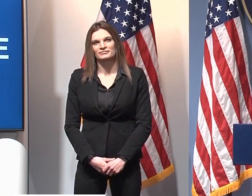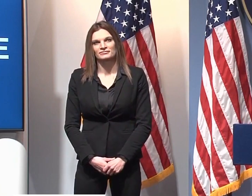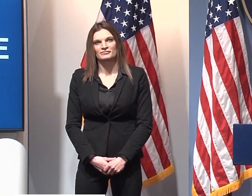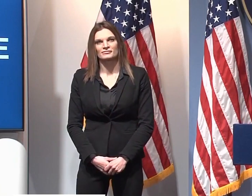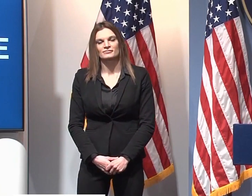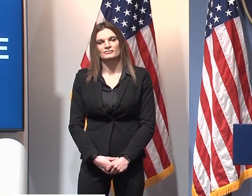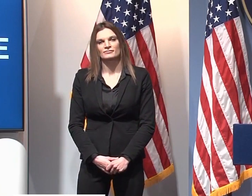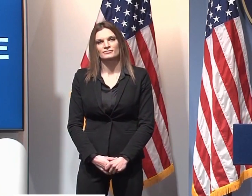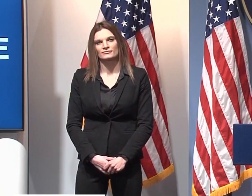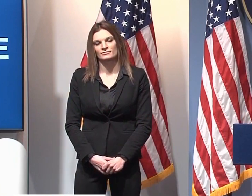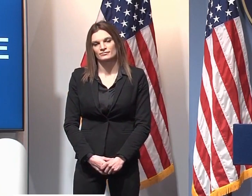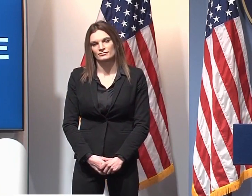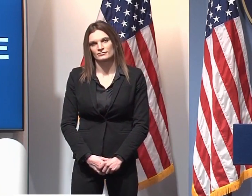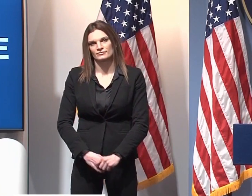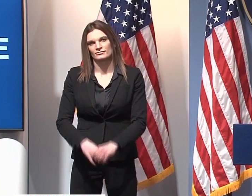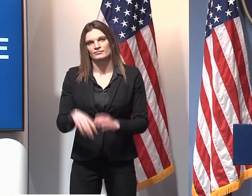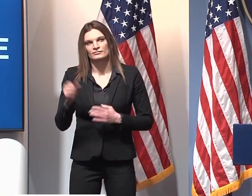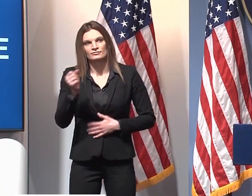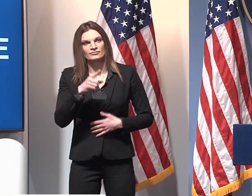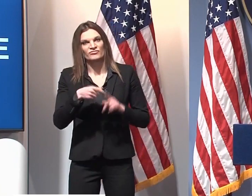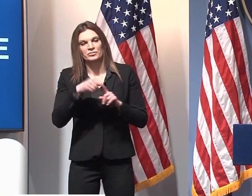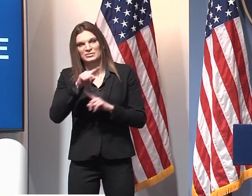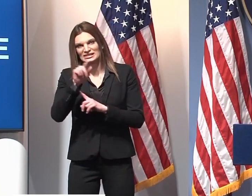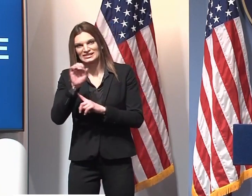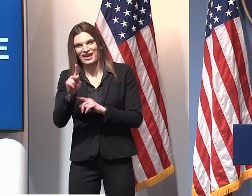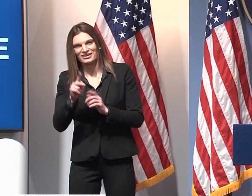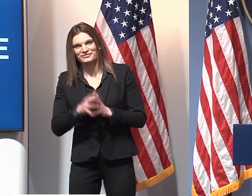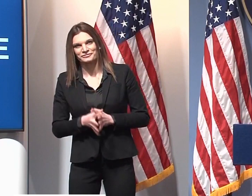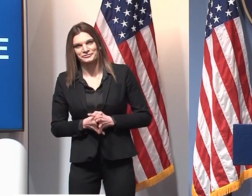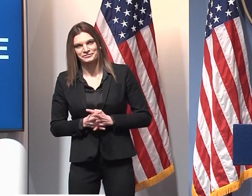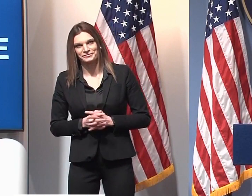Next question will come from Zach Gorchow of Gomer.